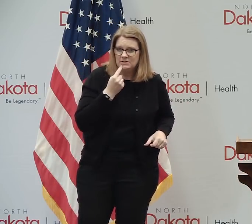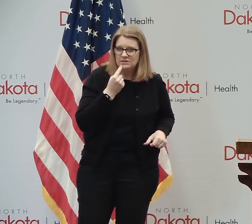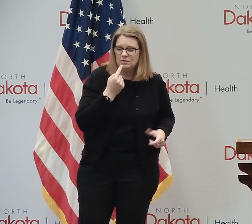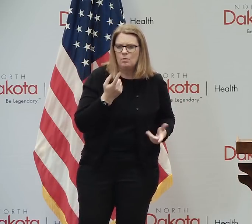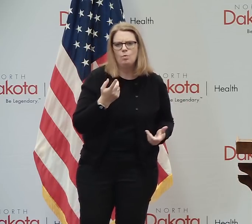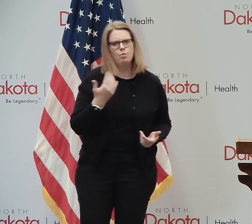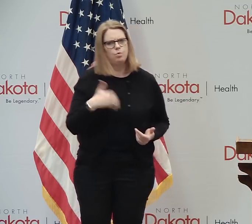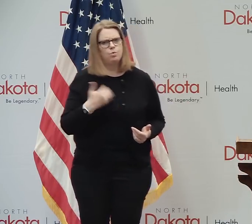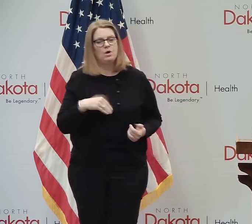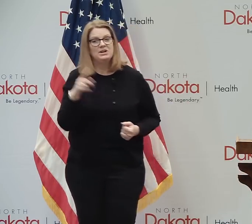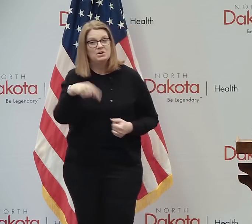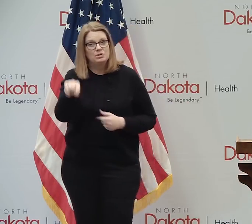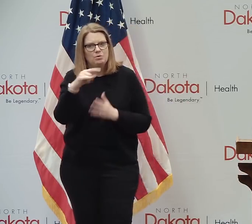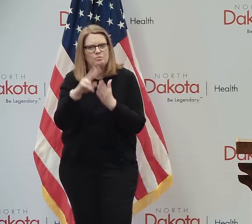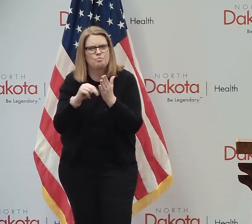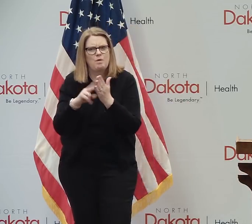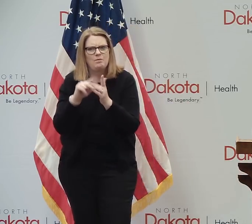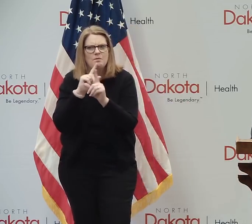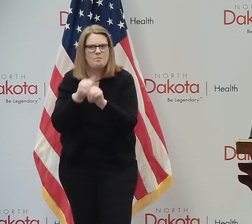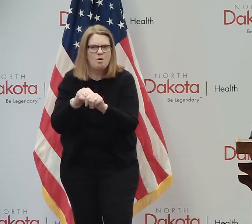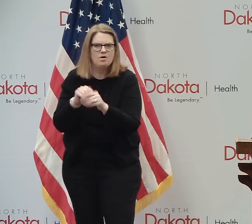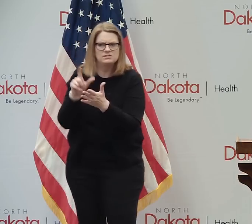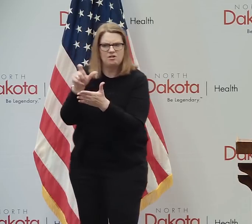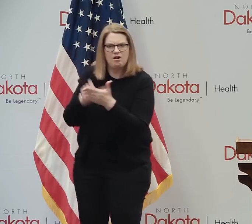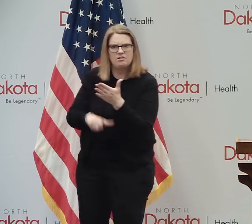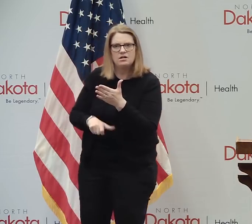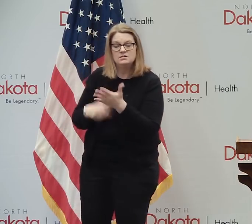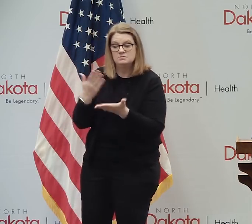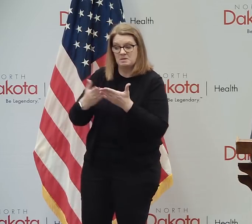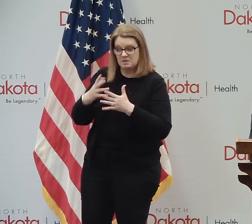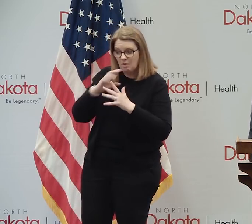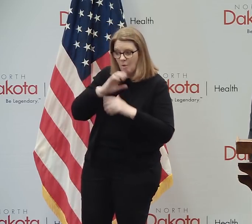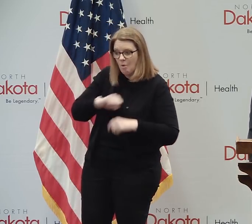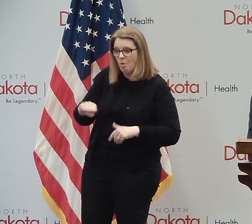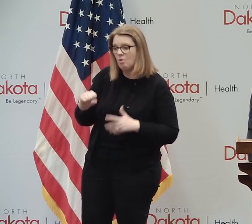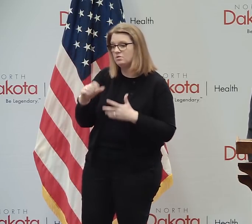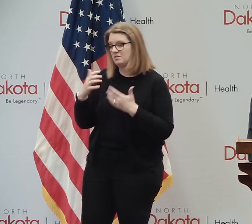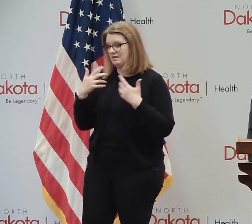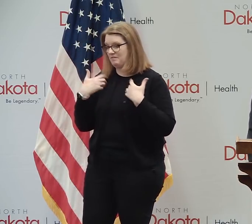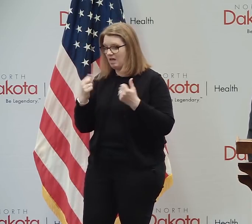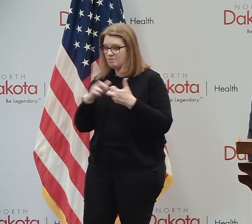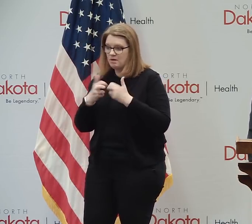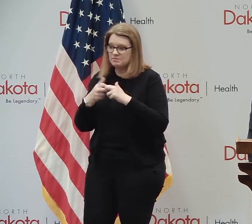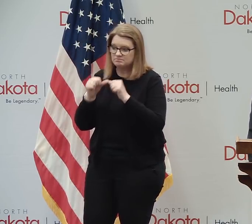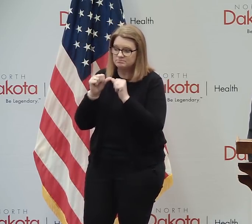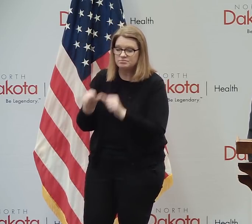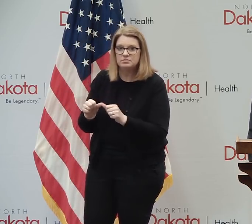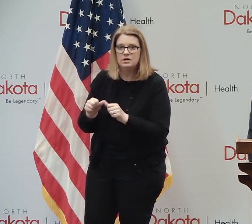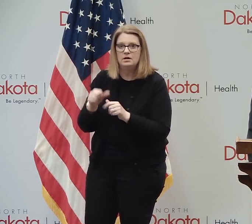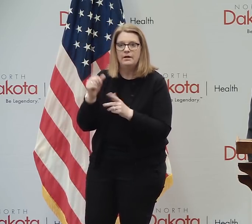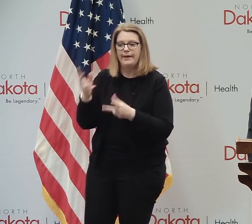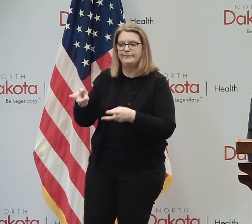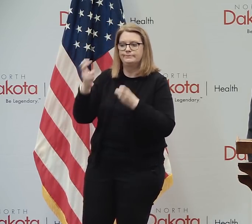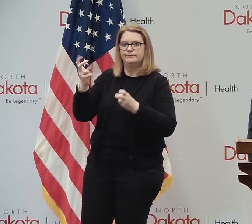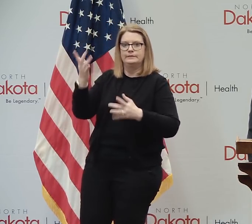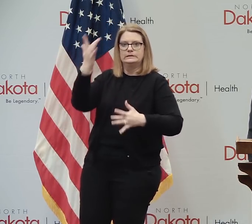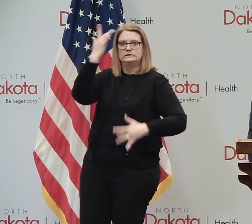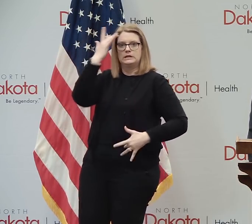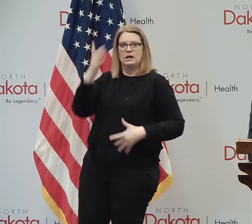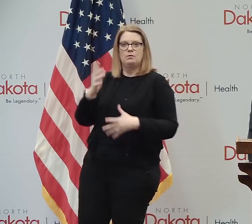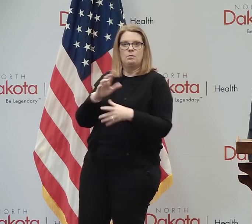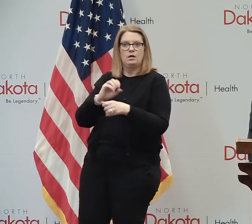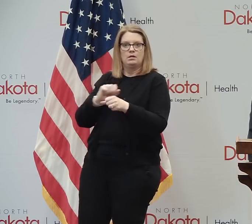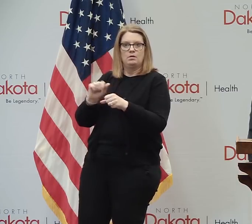read reports about people that may be elderly or underlying health conditions who contract COVID-19. And